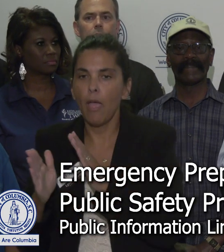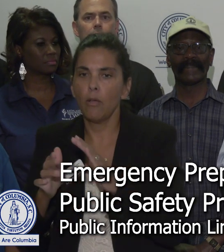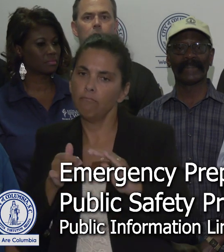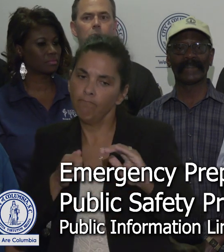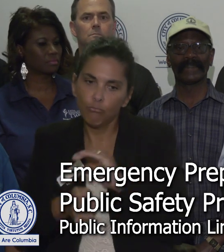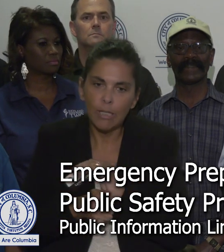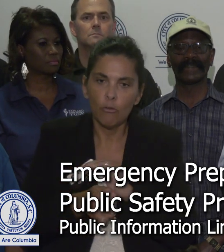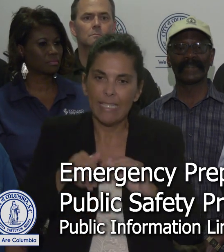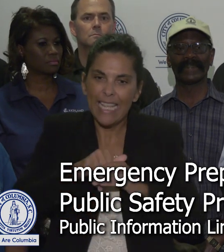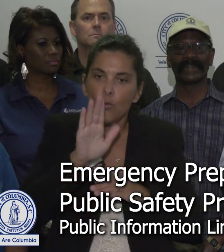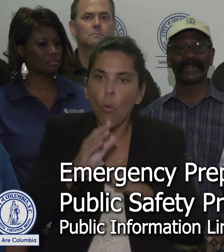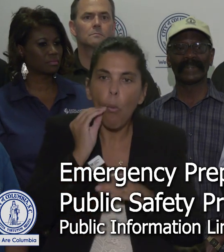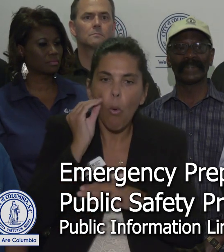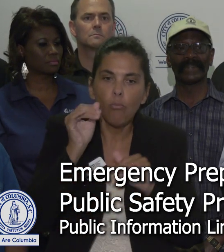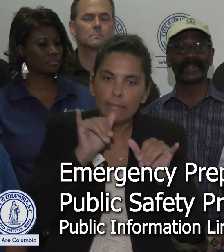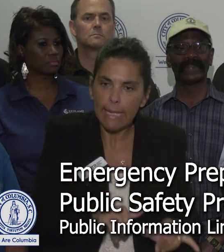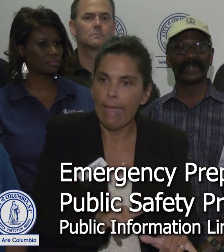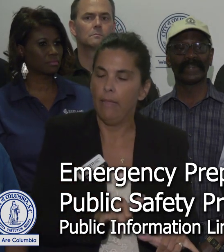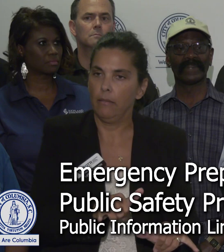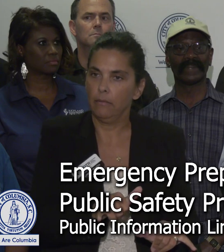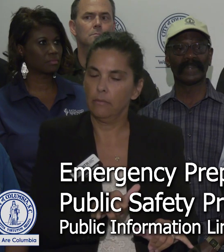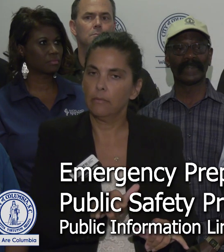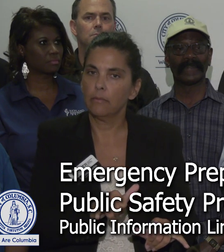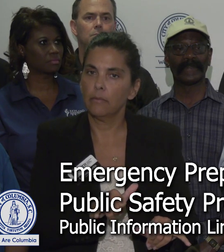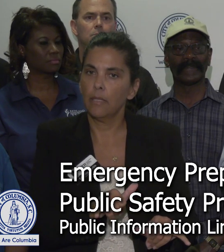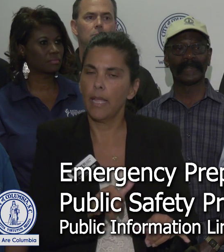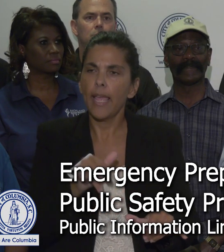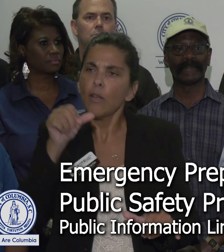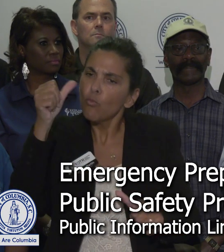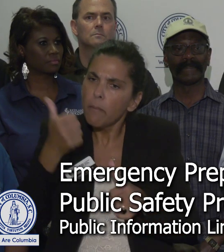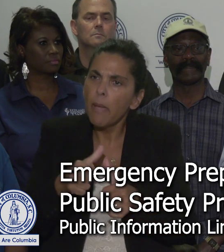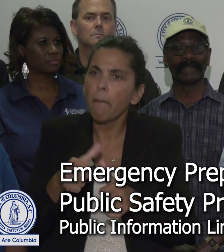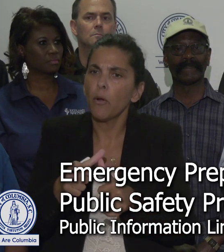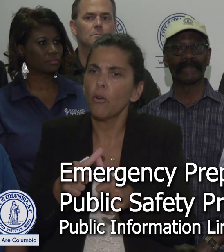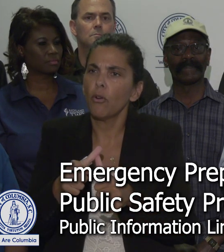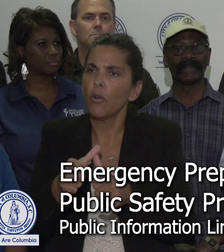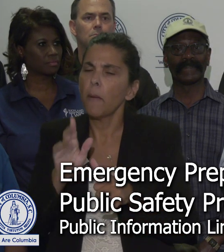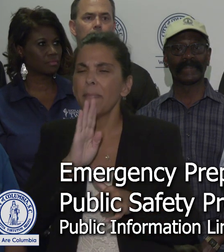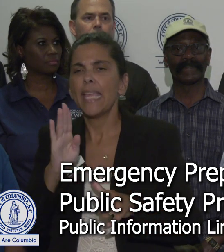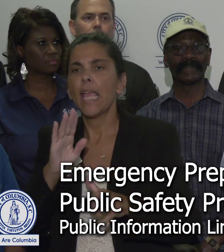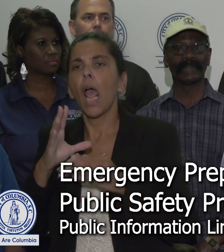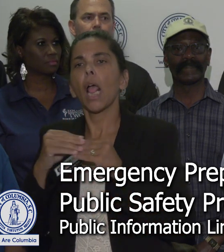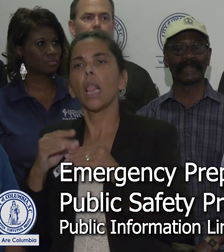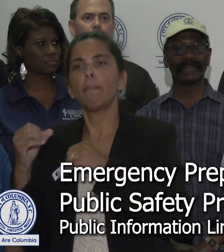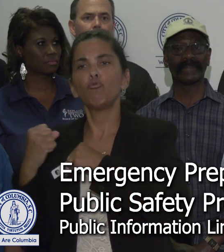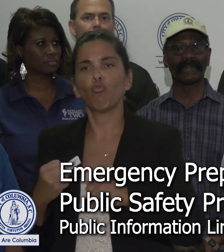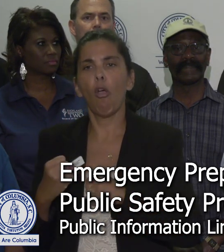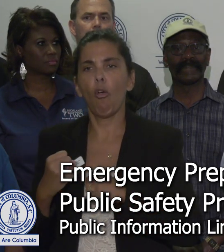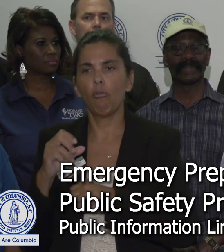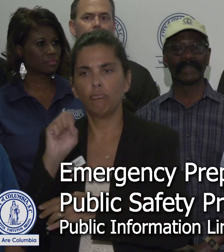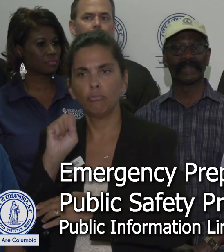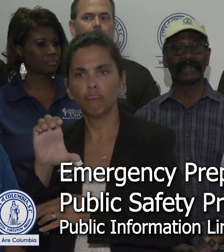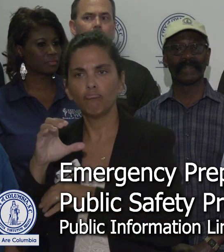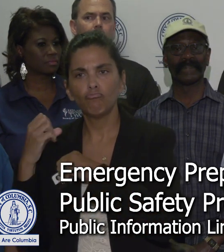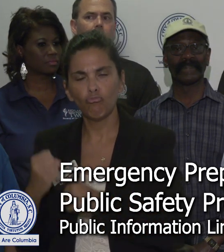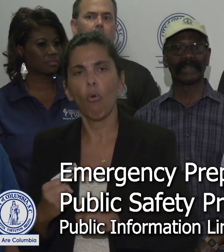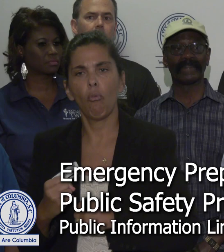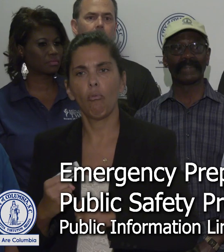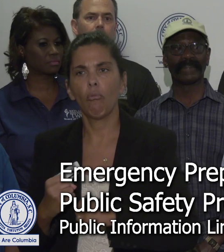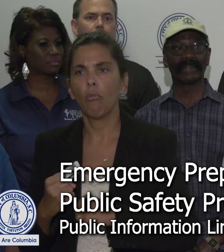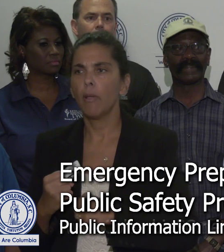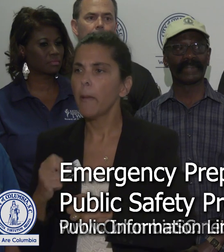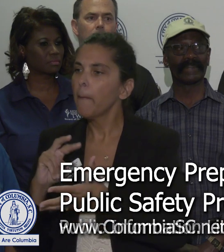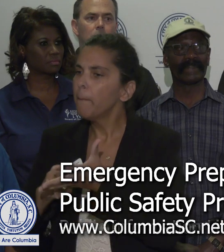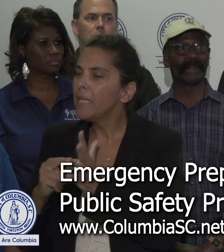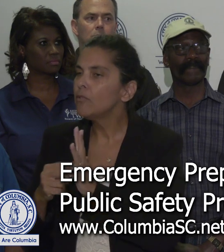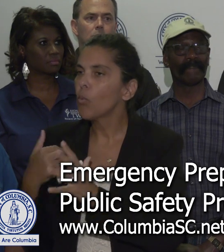place. And let's make sure, again, that we keep at heart what it means to be Columbia strong, what it means to be South Carolina strong, that we're taking care of our